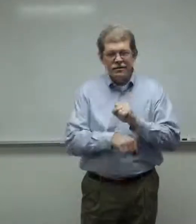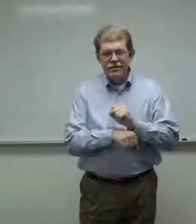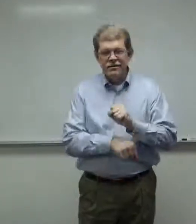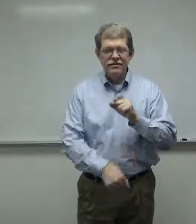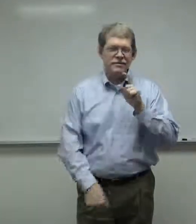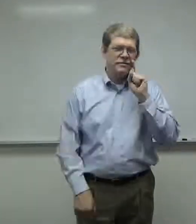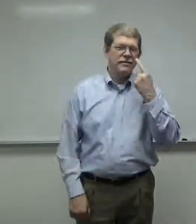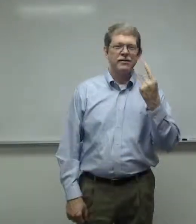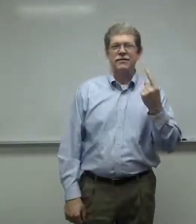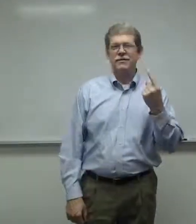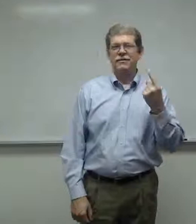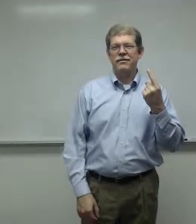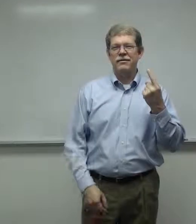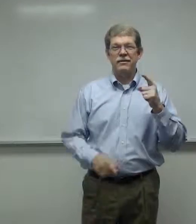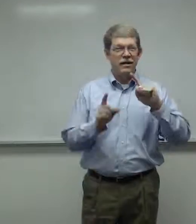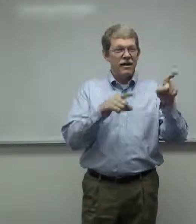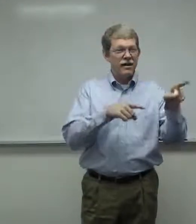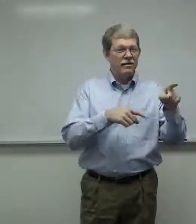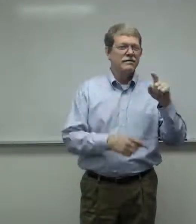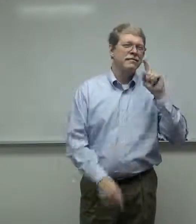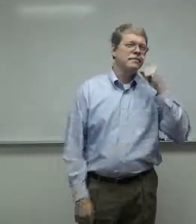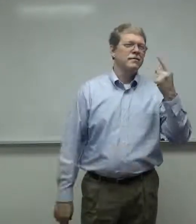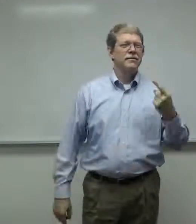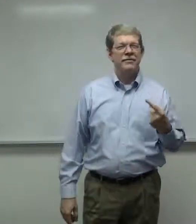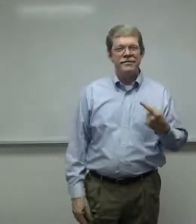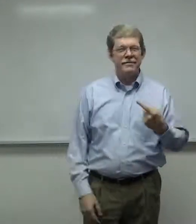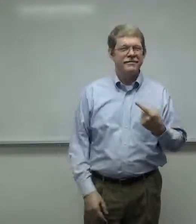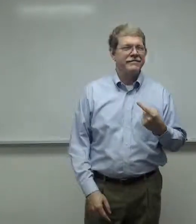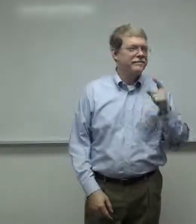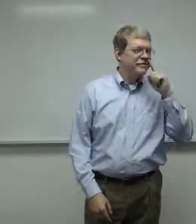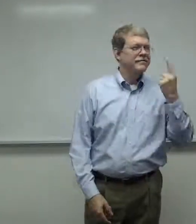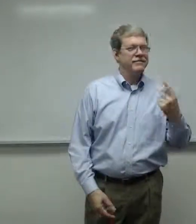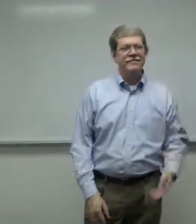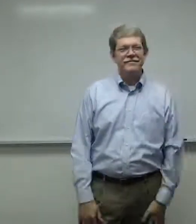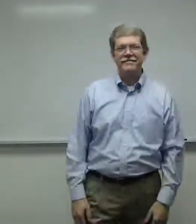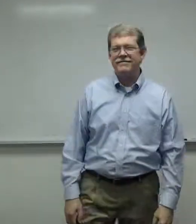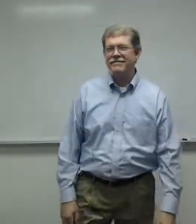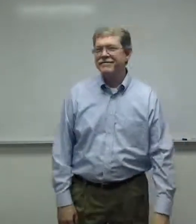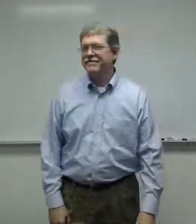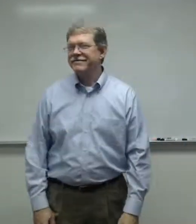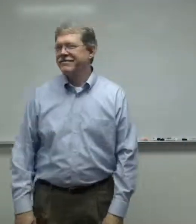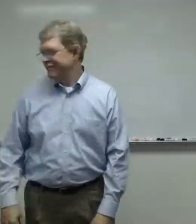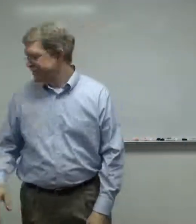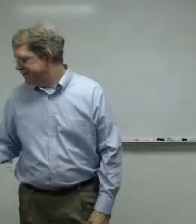I'm bored of working. I don't want to go. Bored.